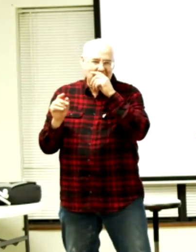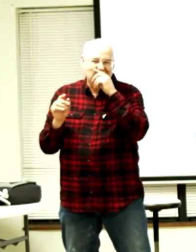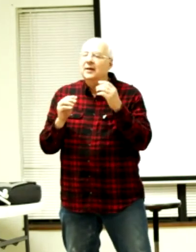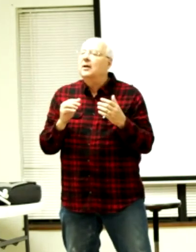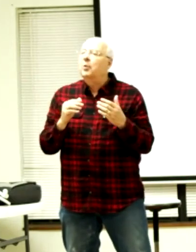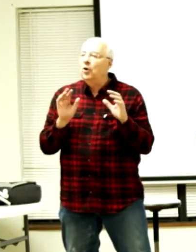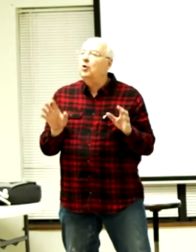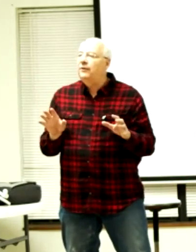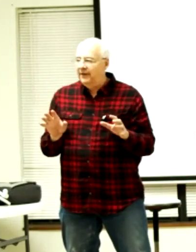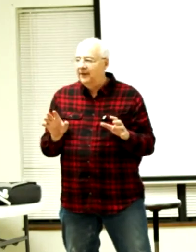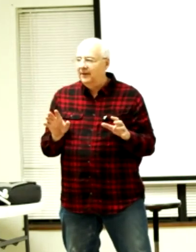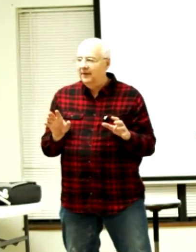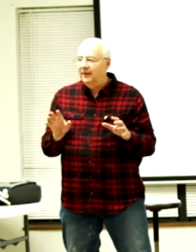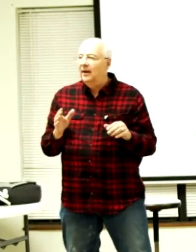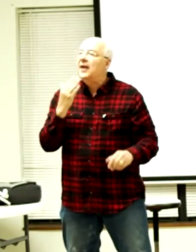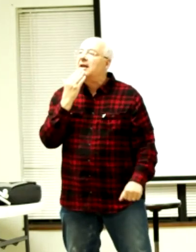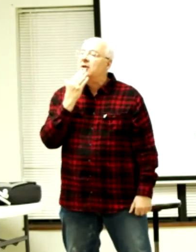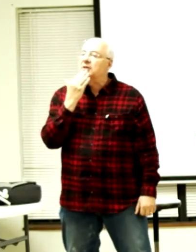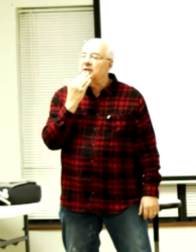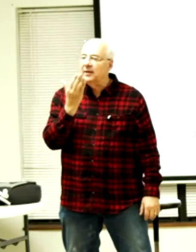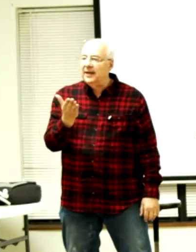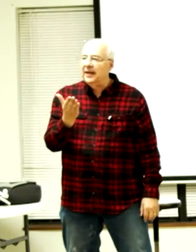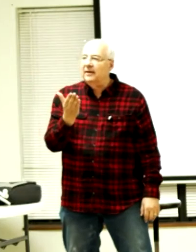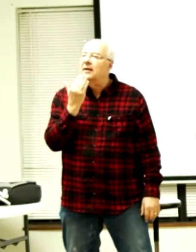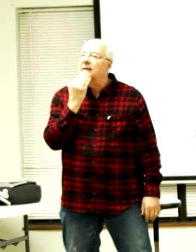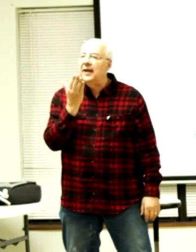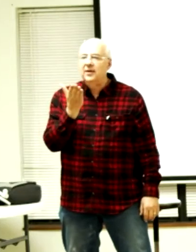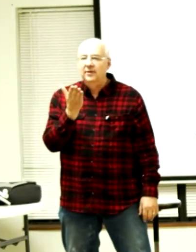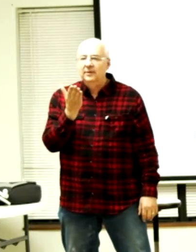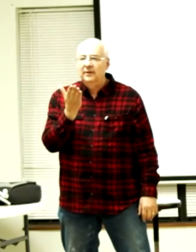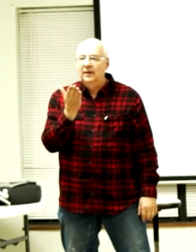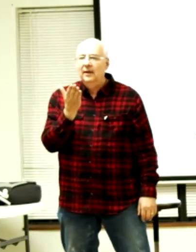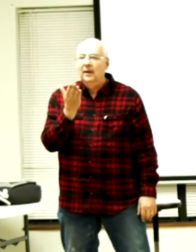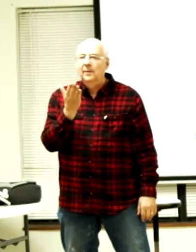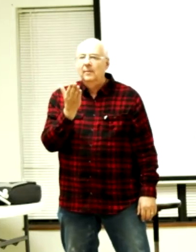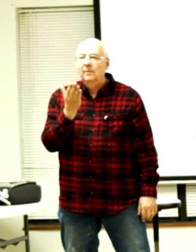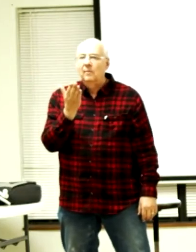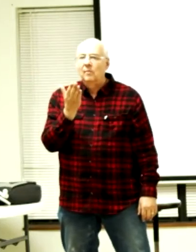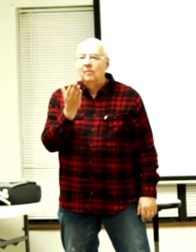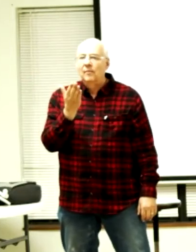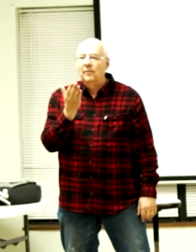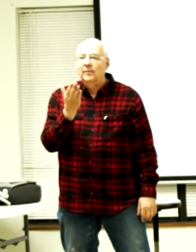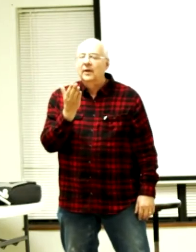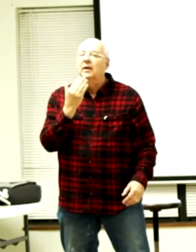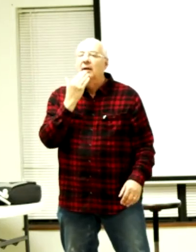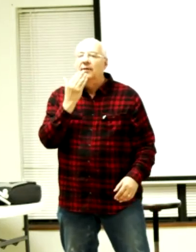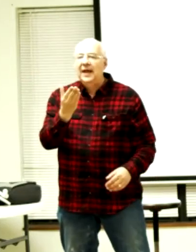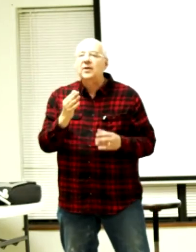interesting. Proof. Thank you is a single hand. Thank you. Now, what's thank you very much? Because I thought that. Thank you